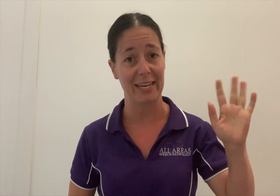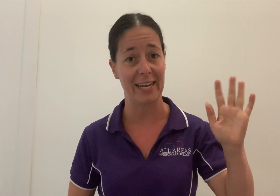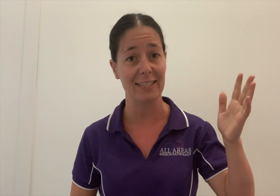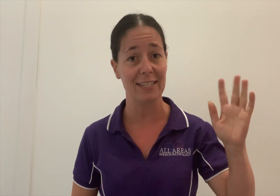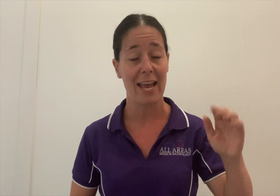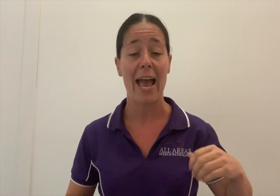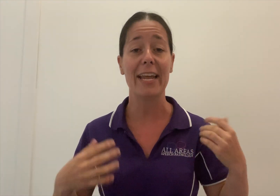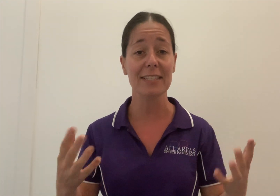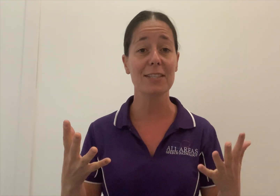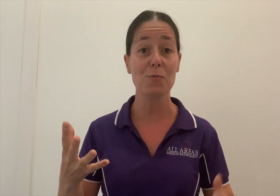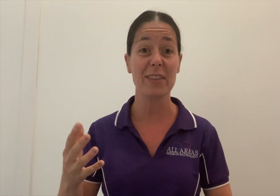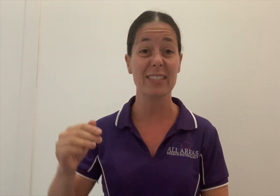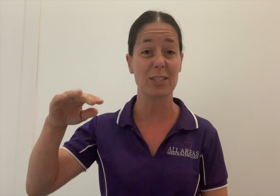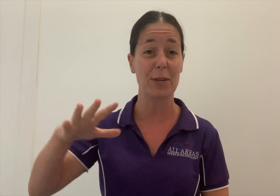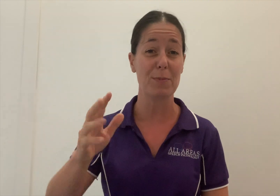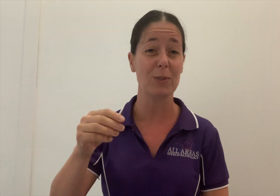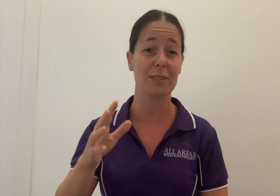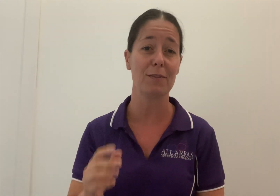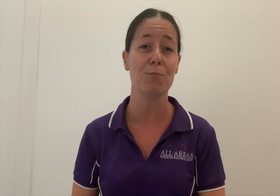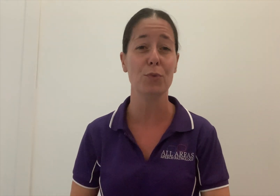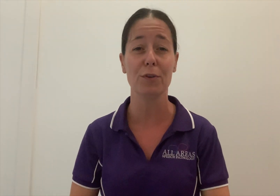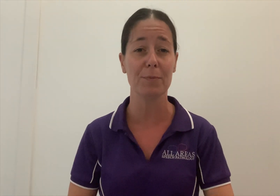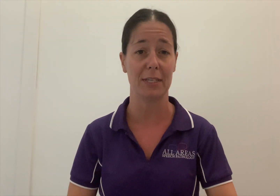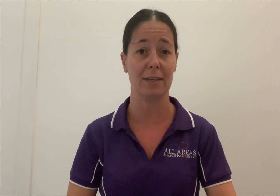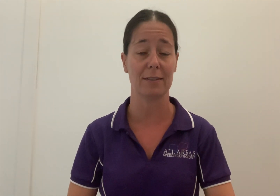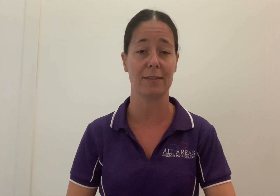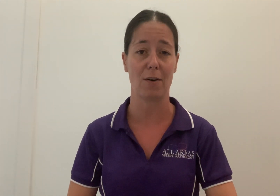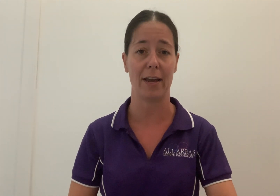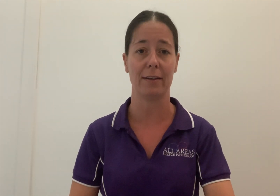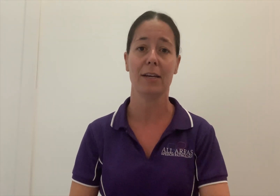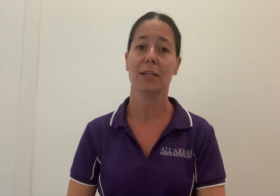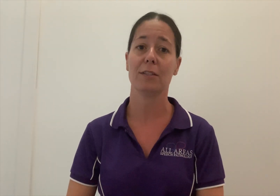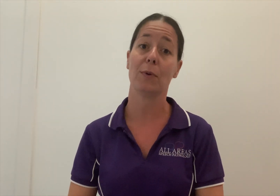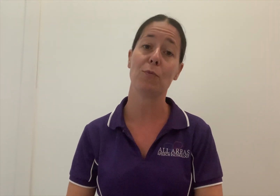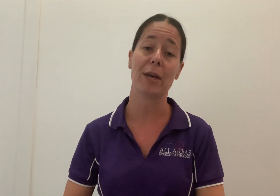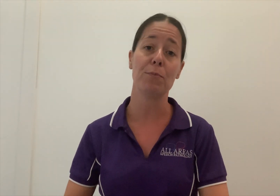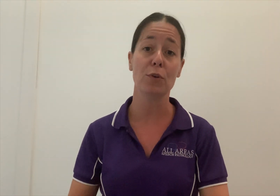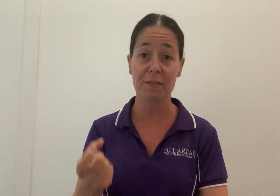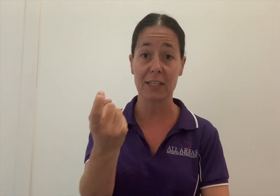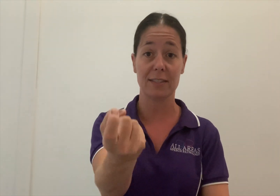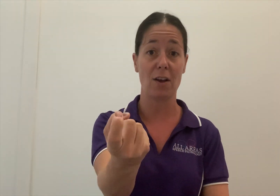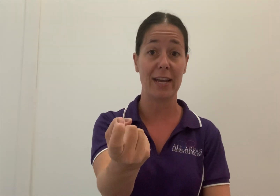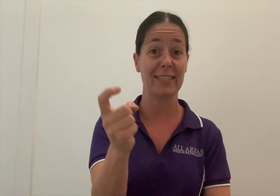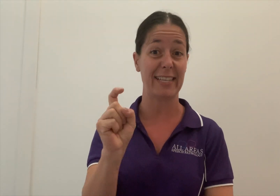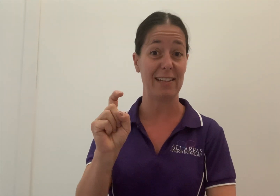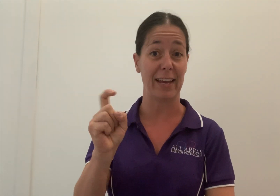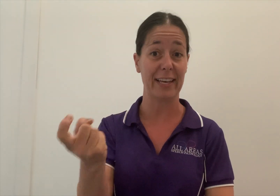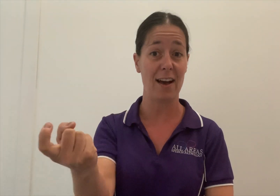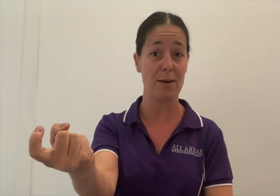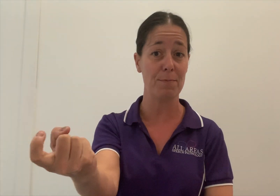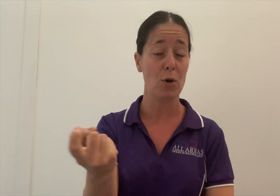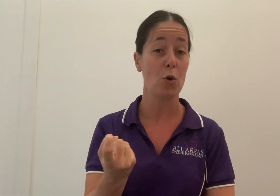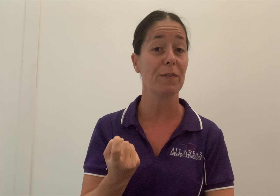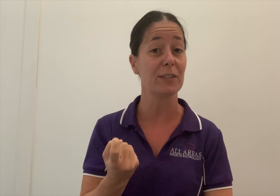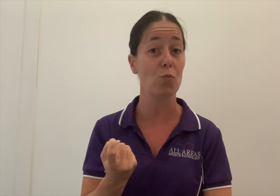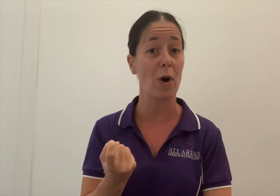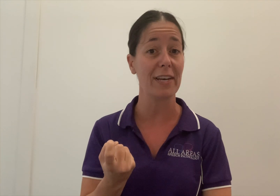hand. And it's the one that's doing most of the movement in a sign. So when we're moving a sign, say like come, or if it's a